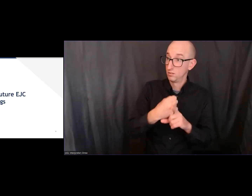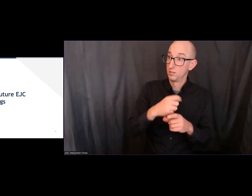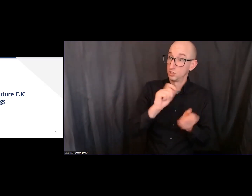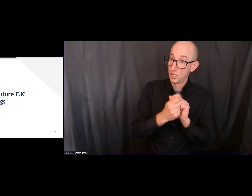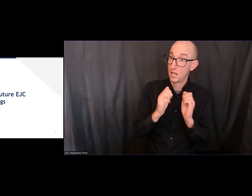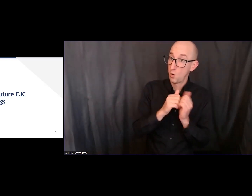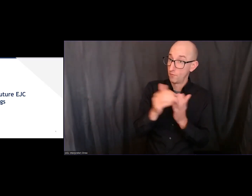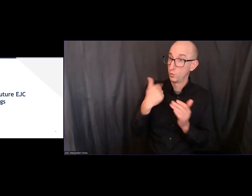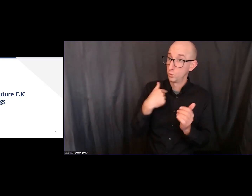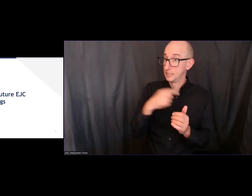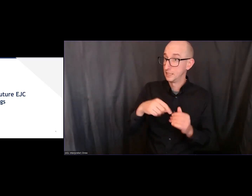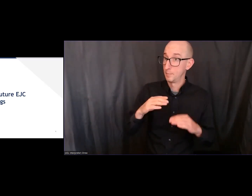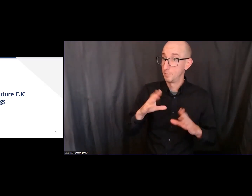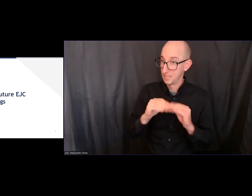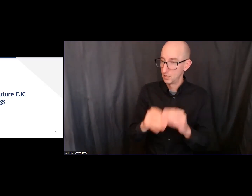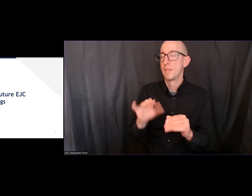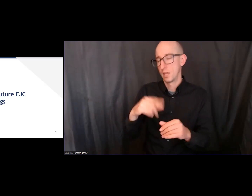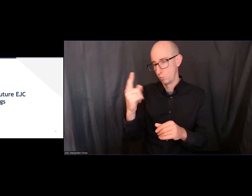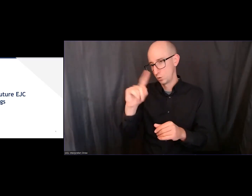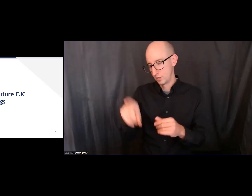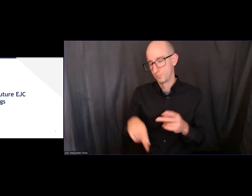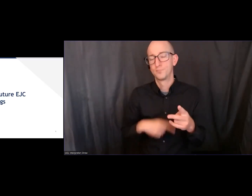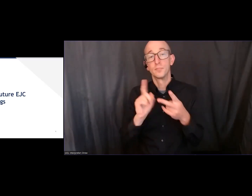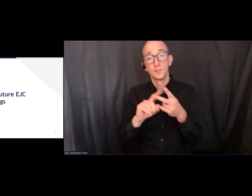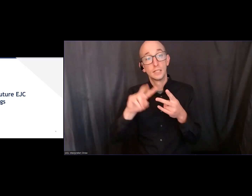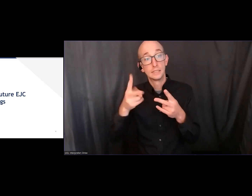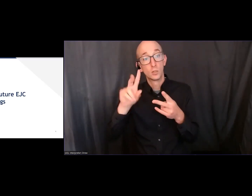would need to meet is one question. And then the second question is just